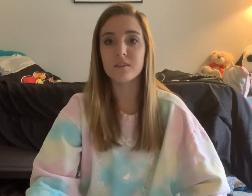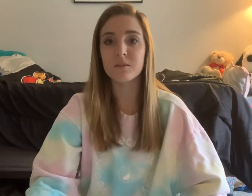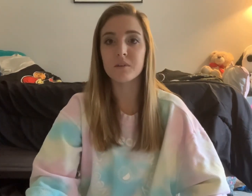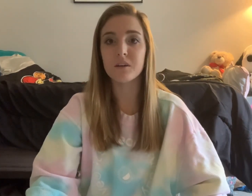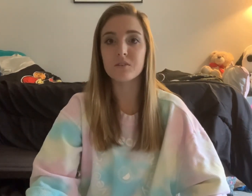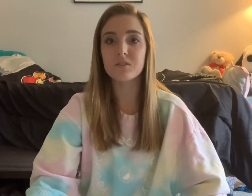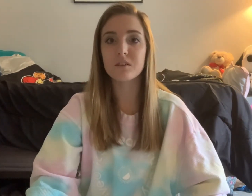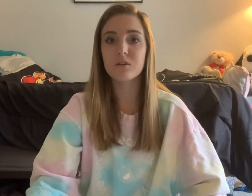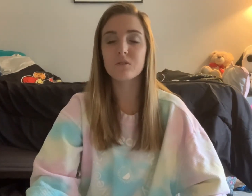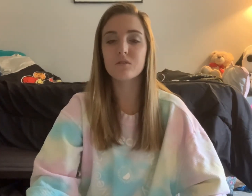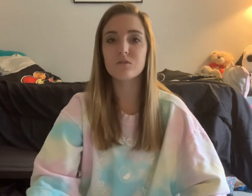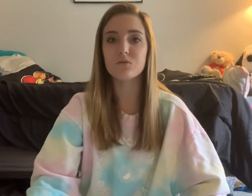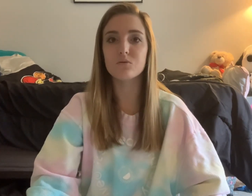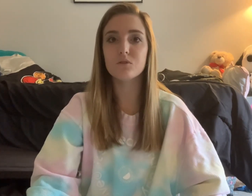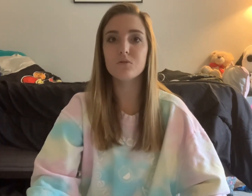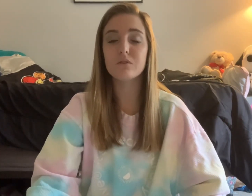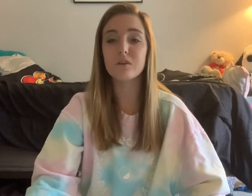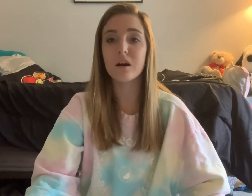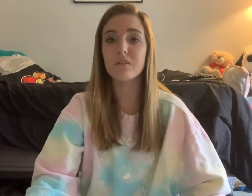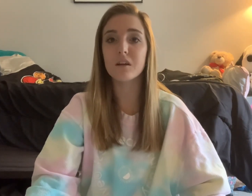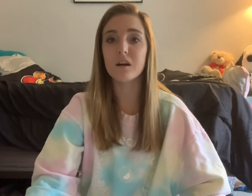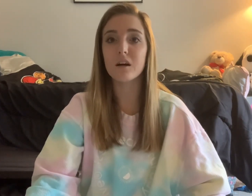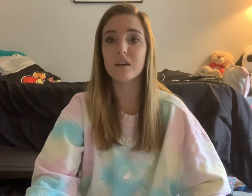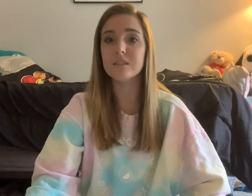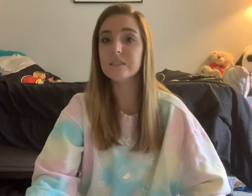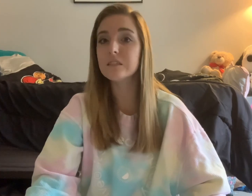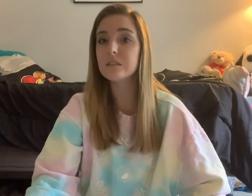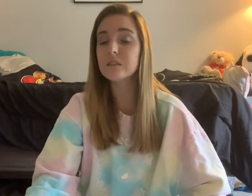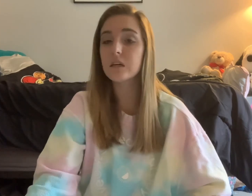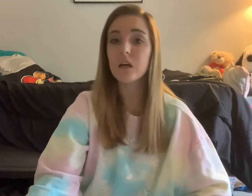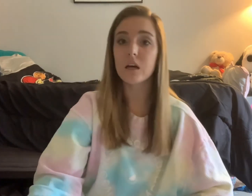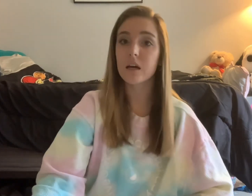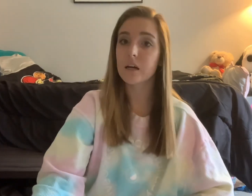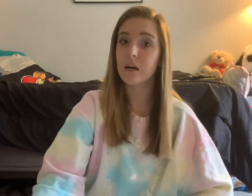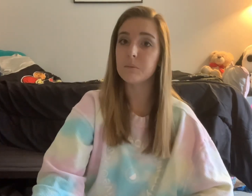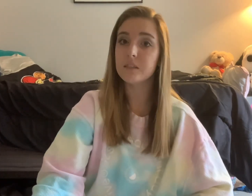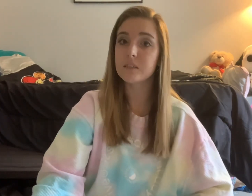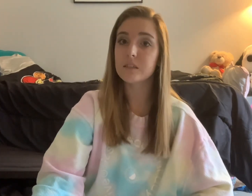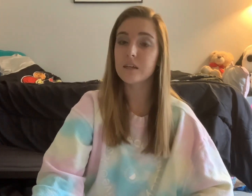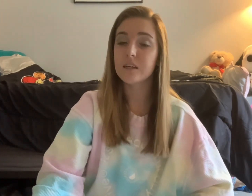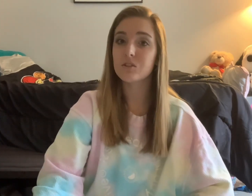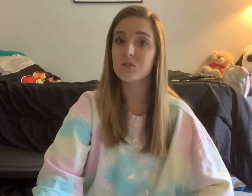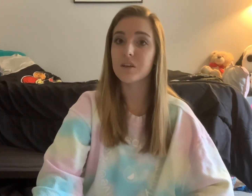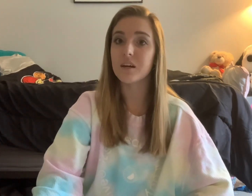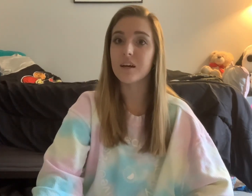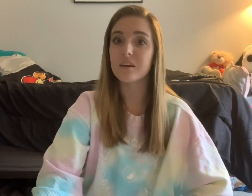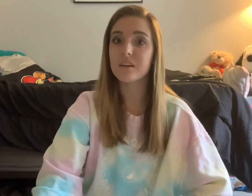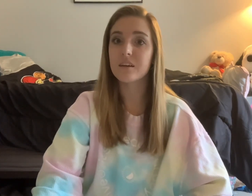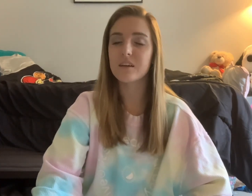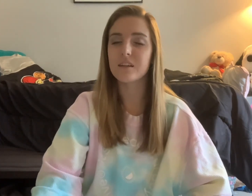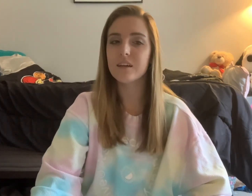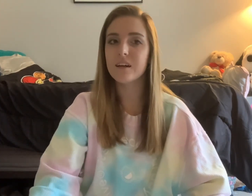something else to do. If you have any ideas, comment so that I can get